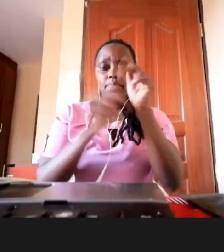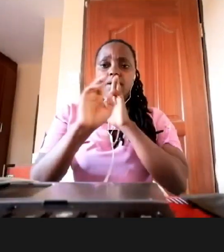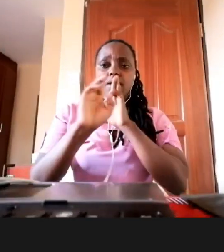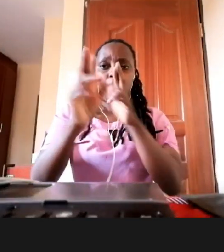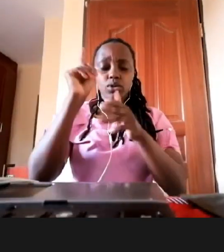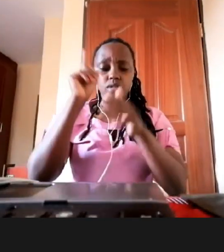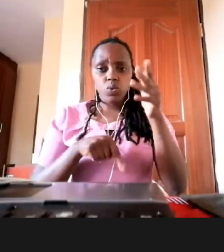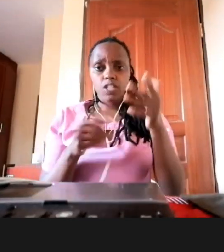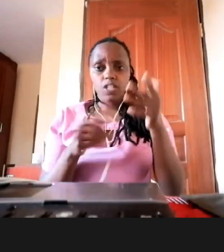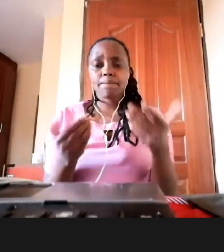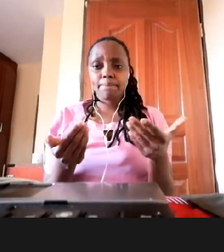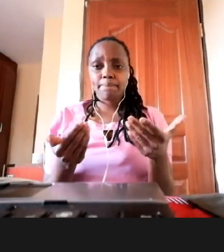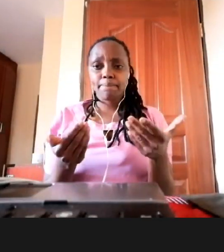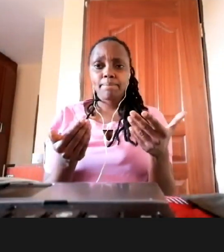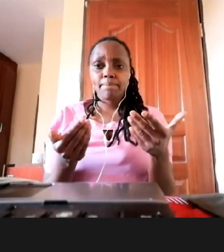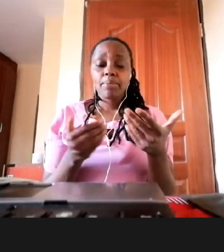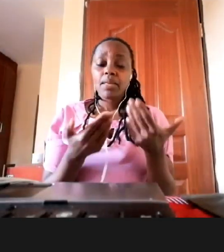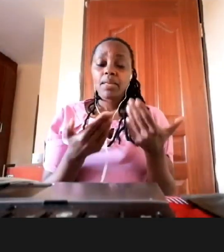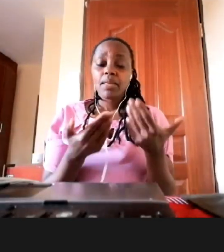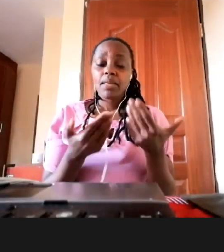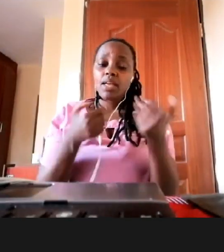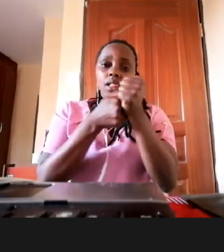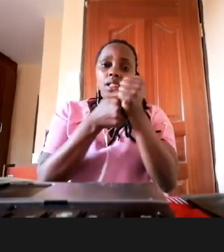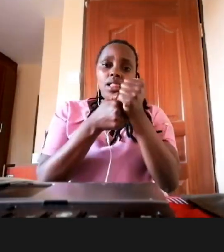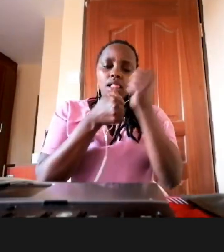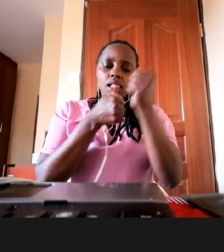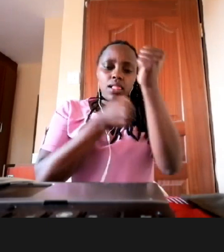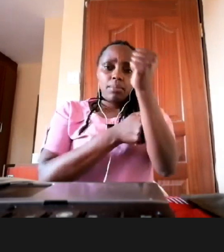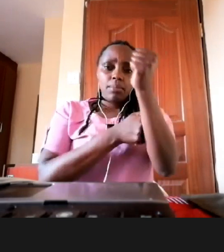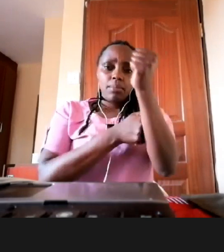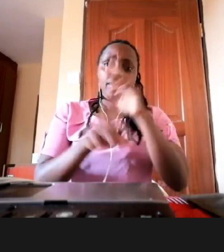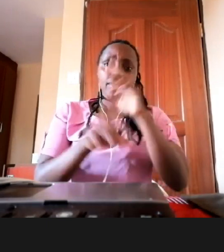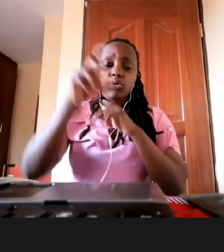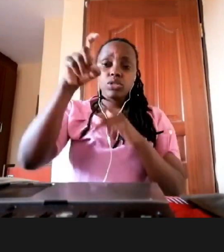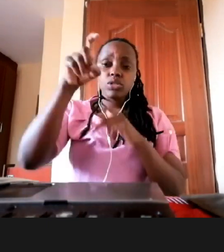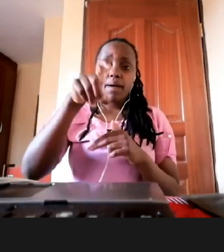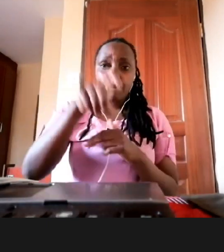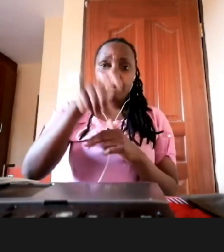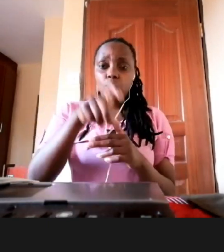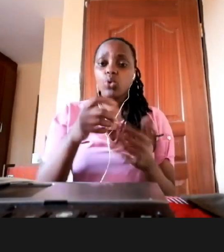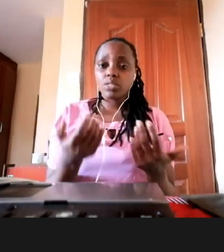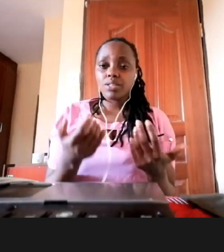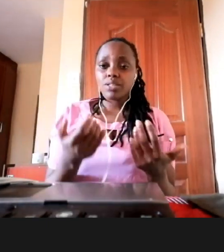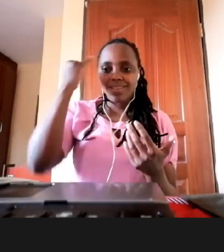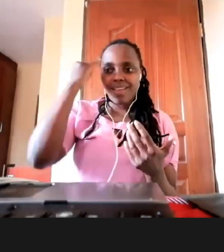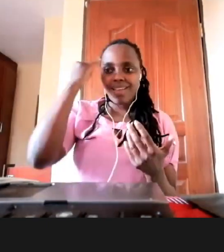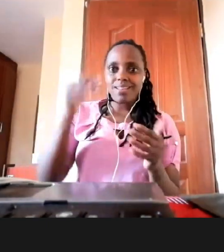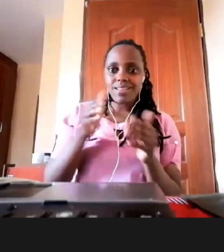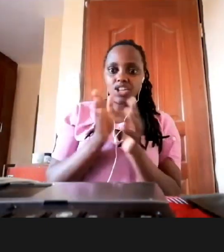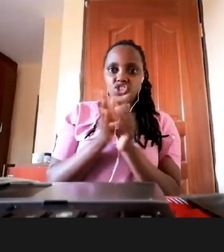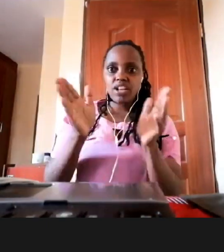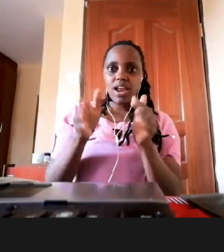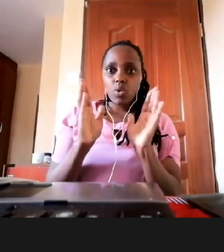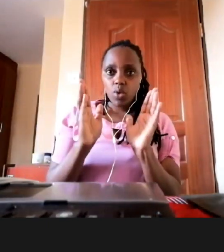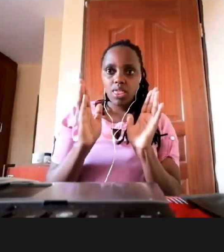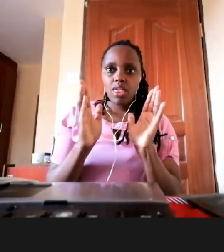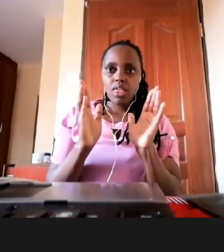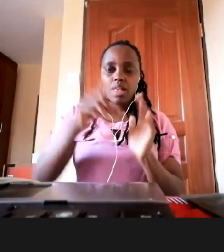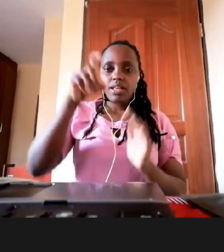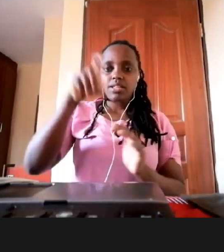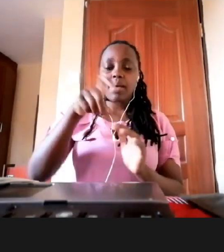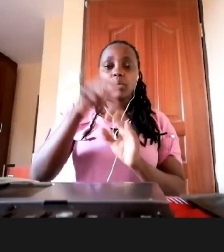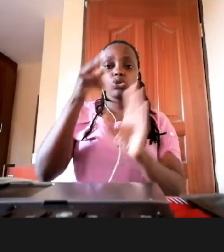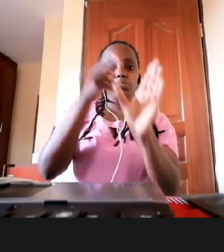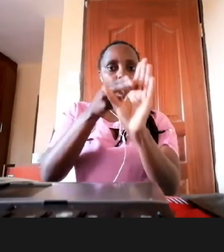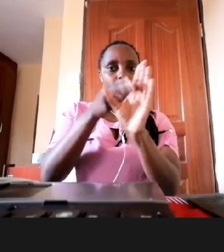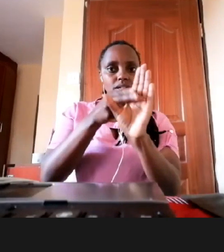that complementary reports should ideally be